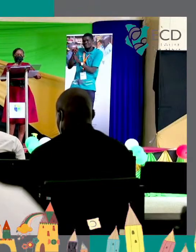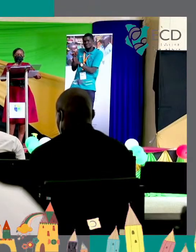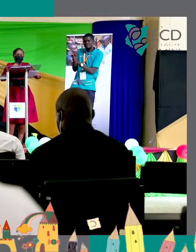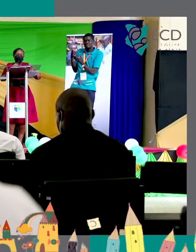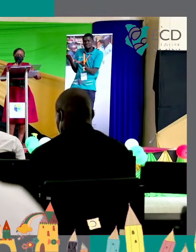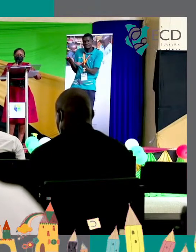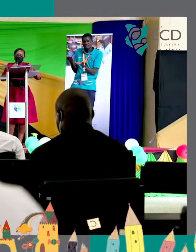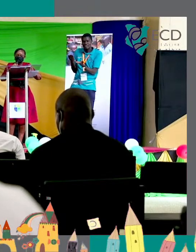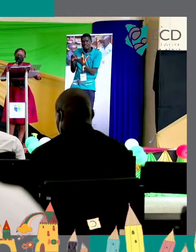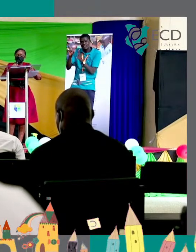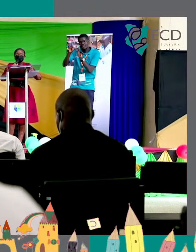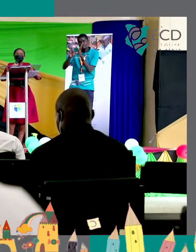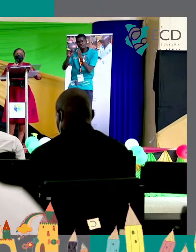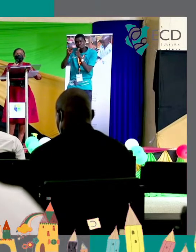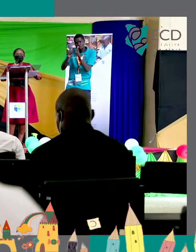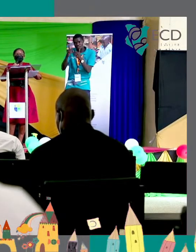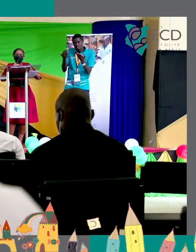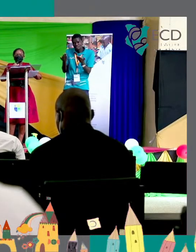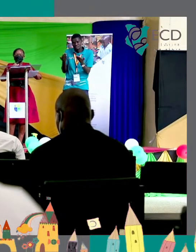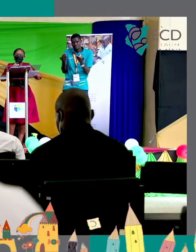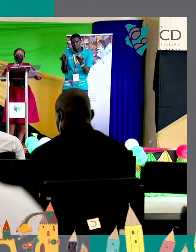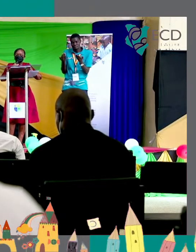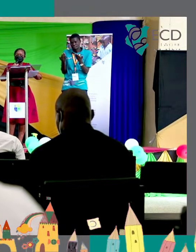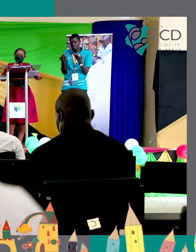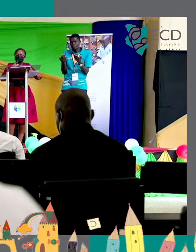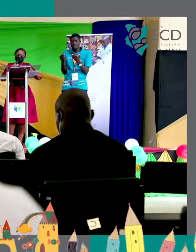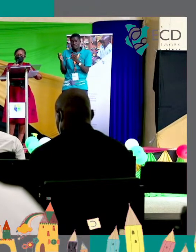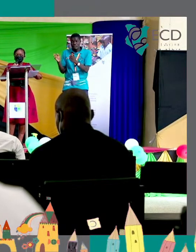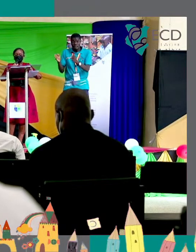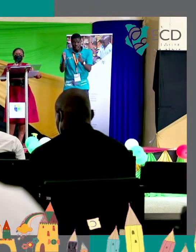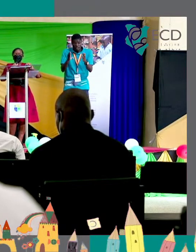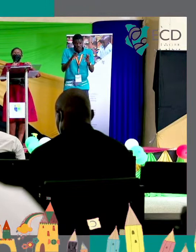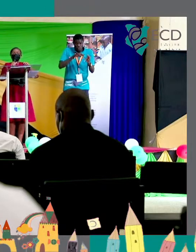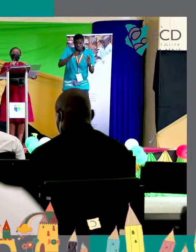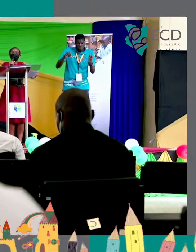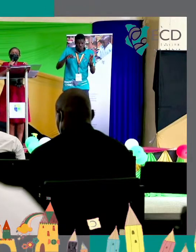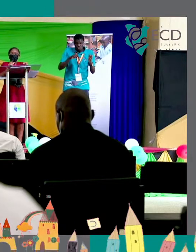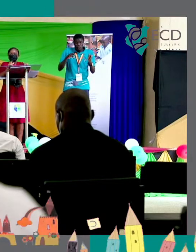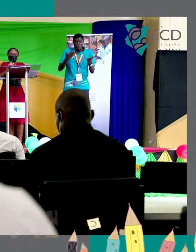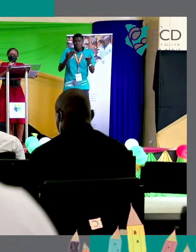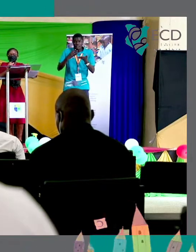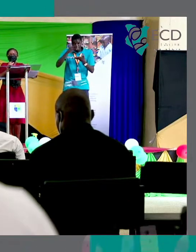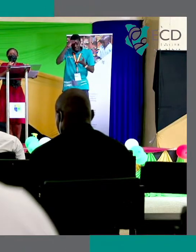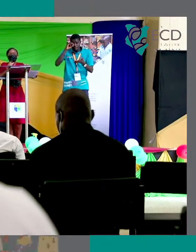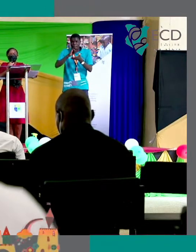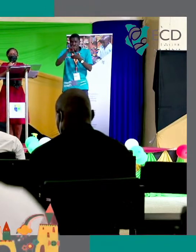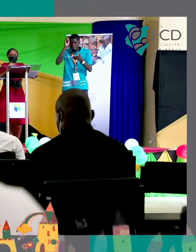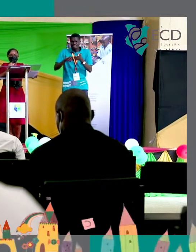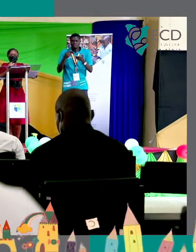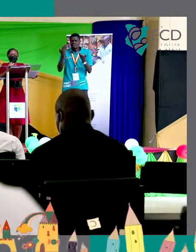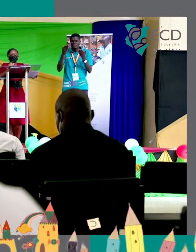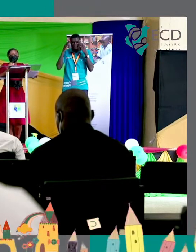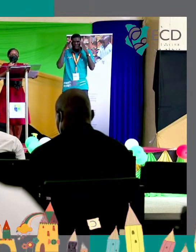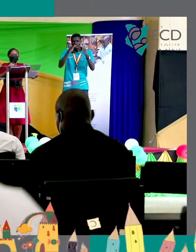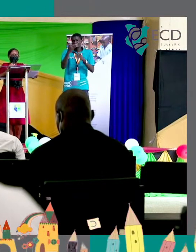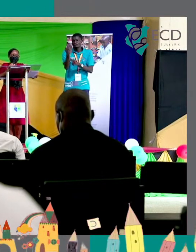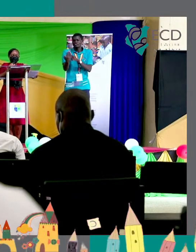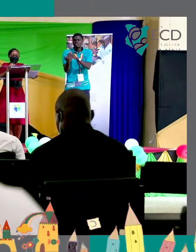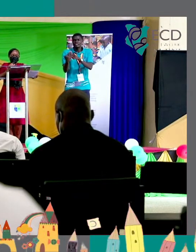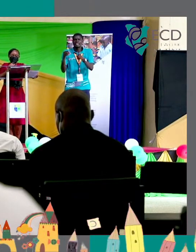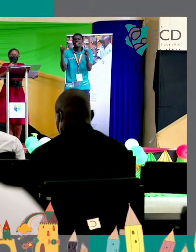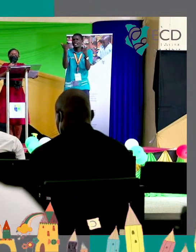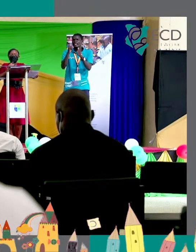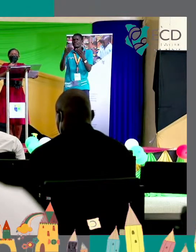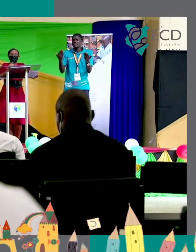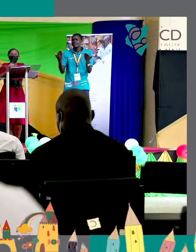So we have learned that we have to be intentional in our programming for children in emergency settings, especially as the Ministry of